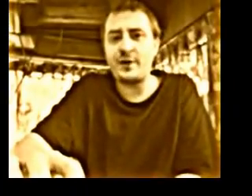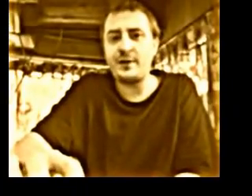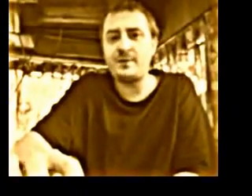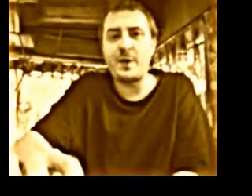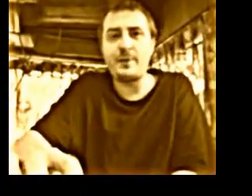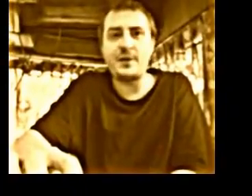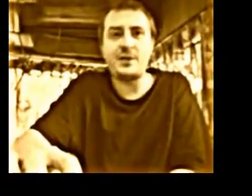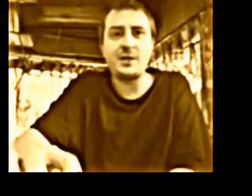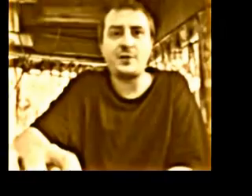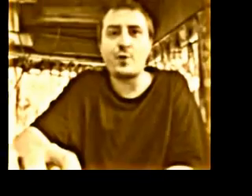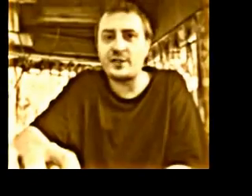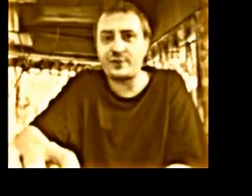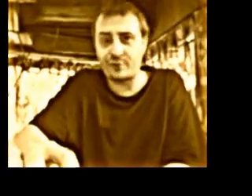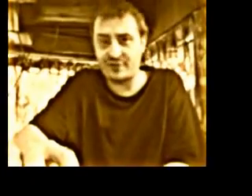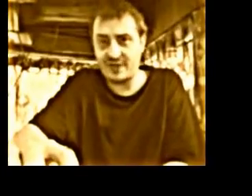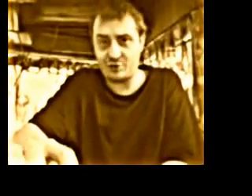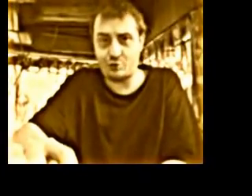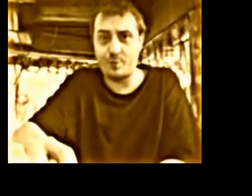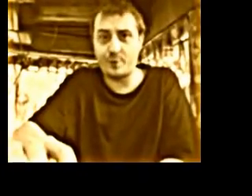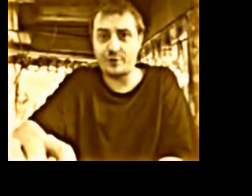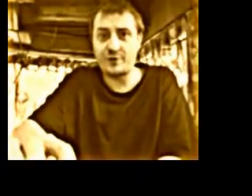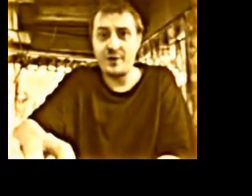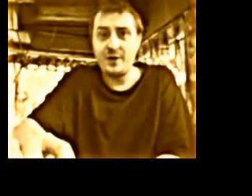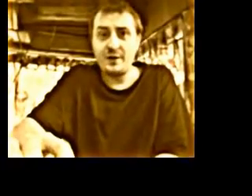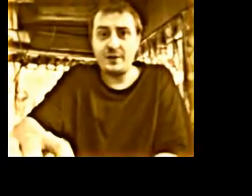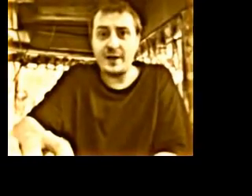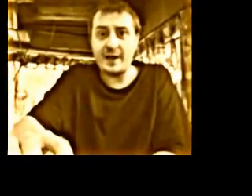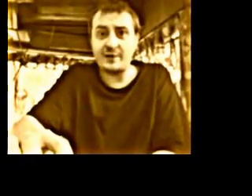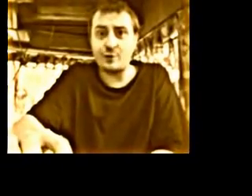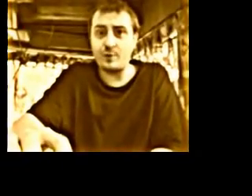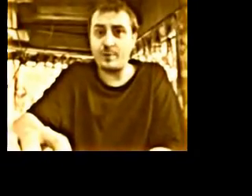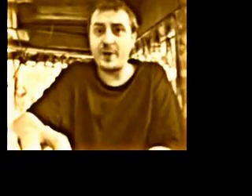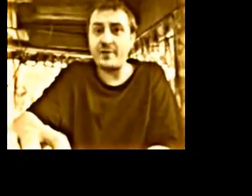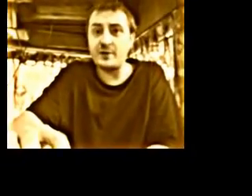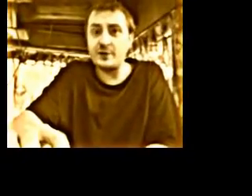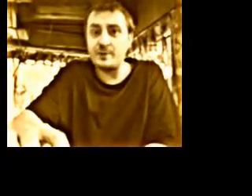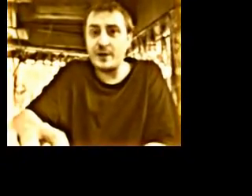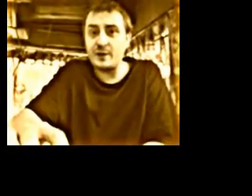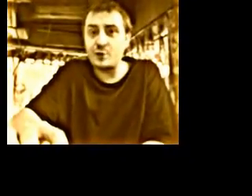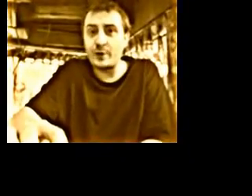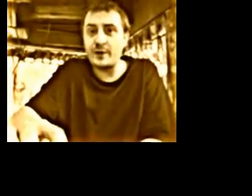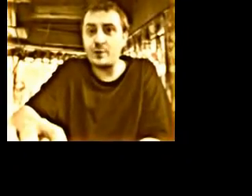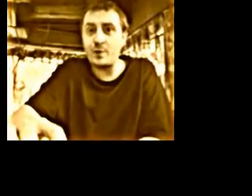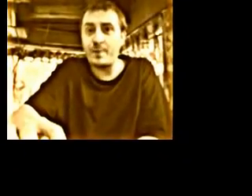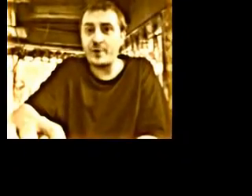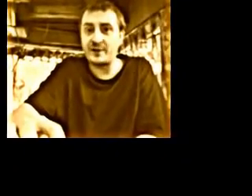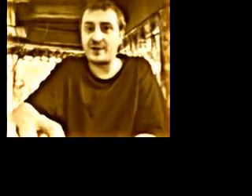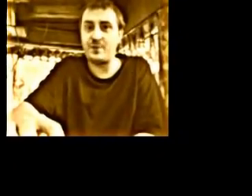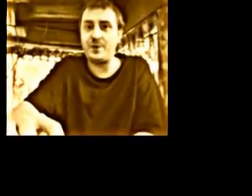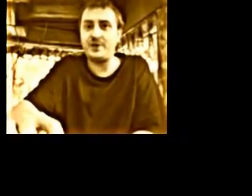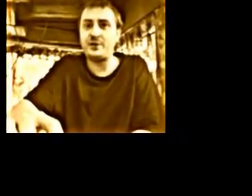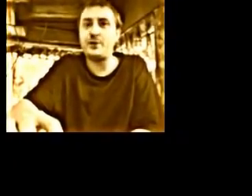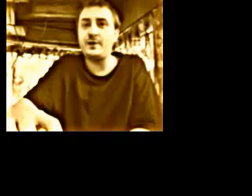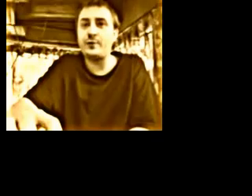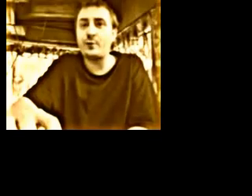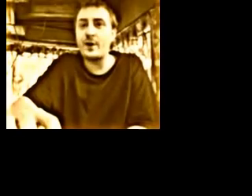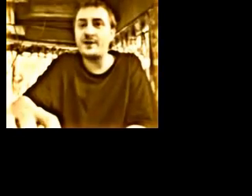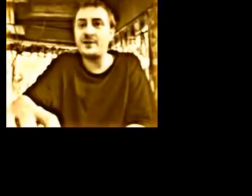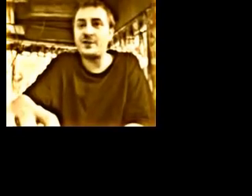screenings, public education, raises for state troopers. The House agreed with Bevin to spend $21.7 million to give raises to